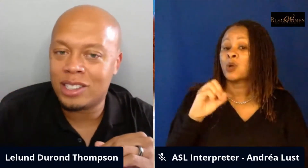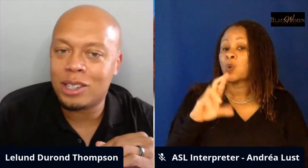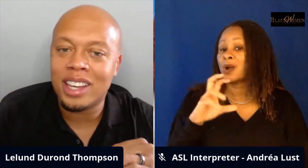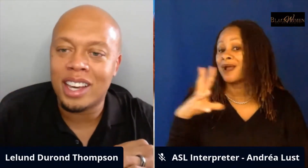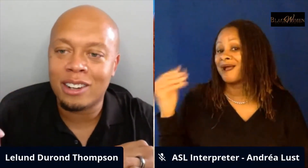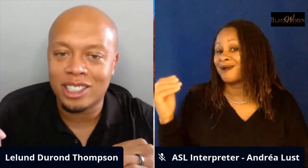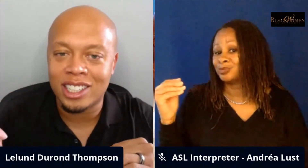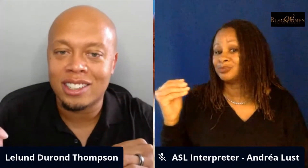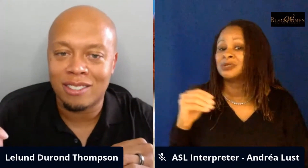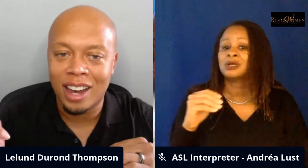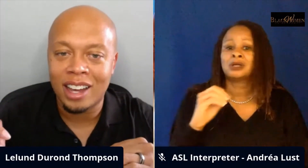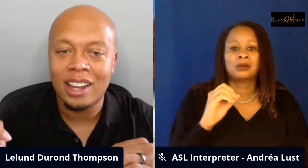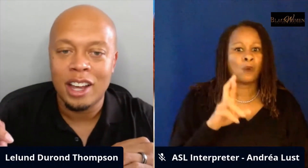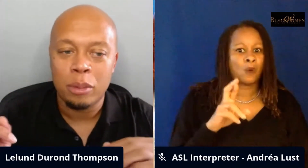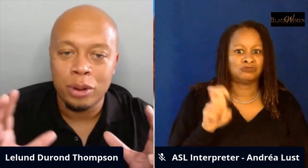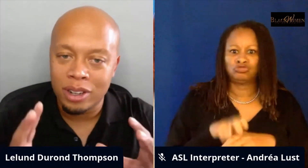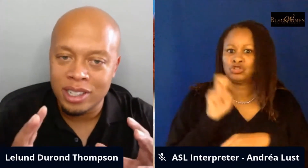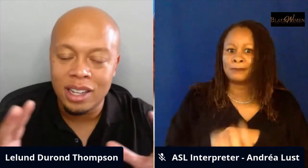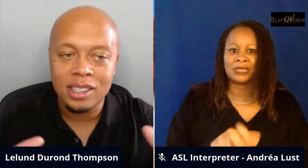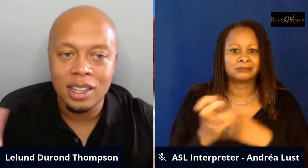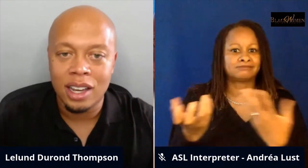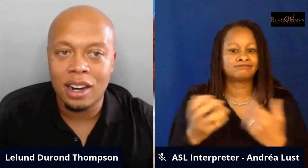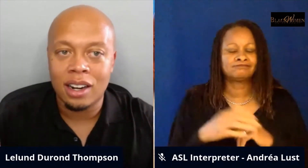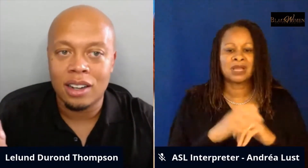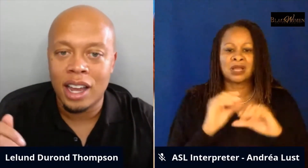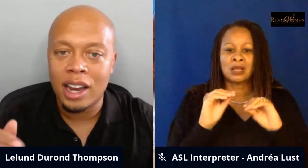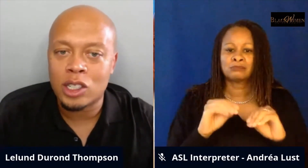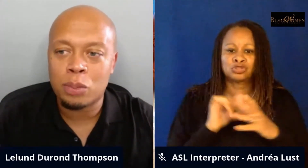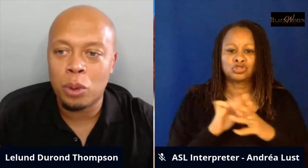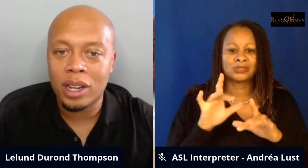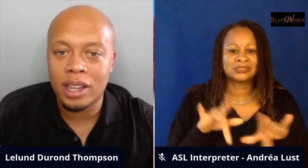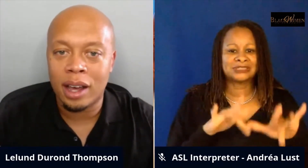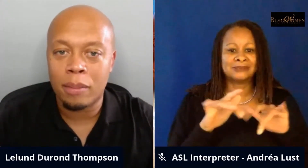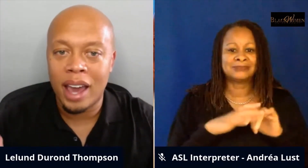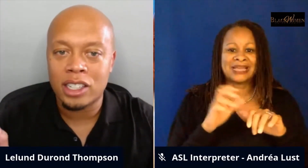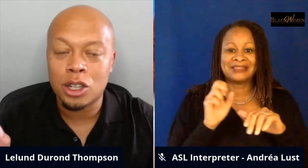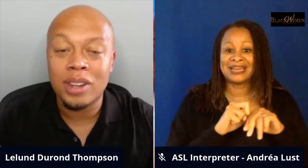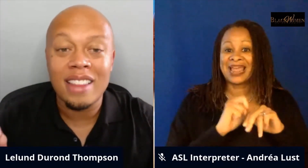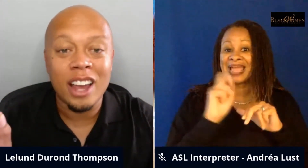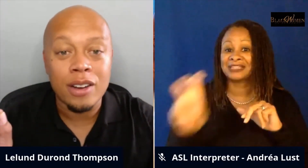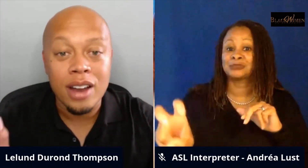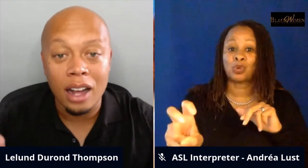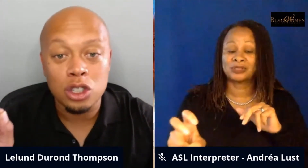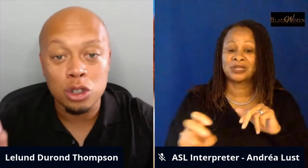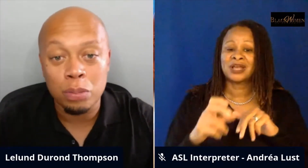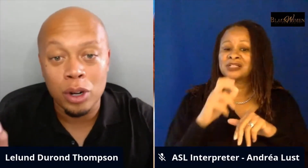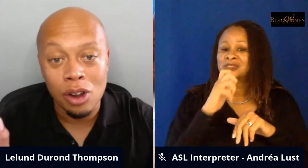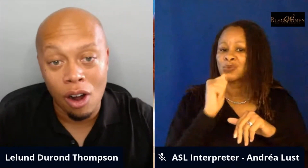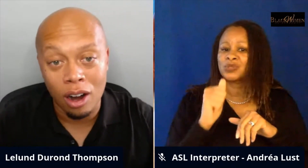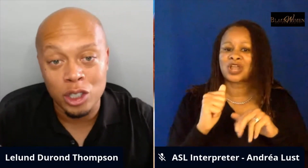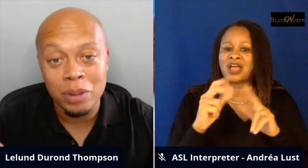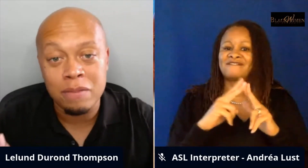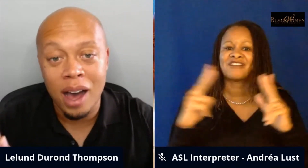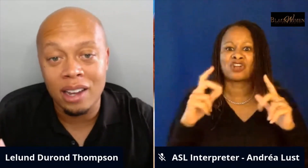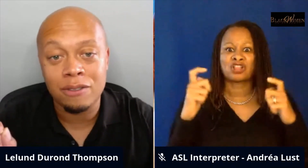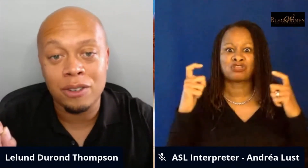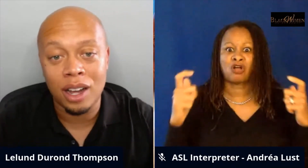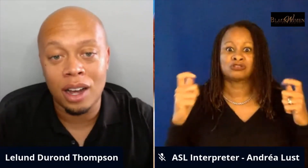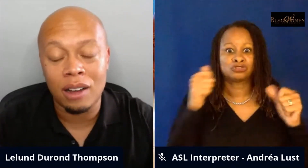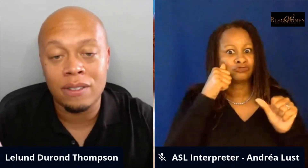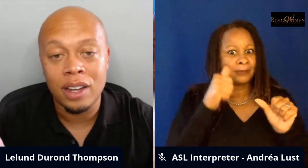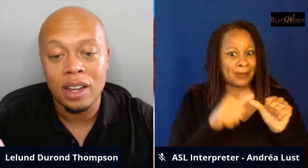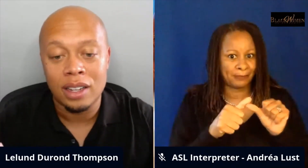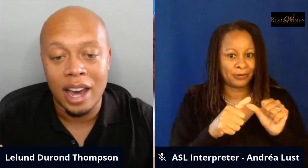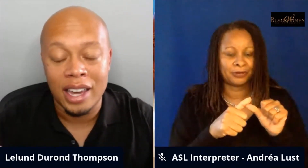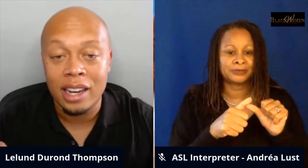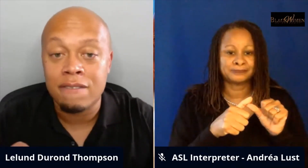It depends on the energy, right? Put your takes in there and export them so that they're not super large. Be mindful